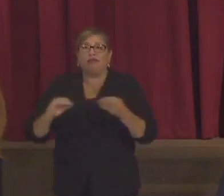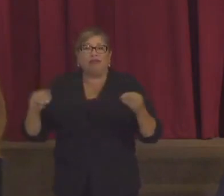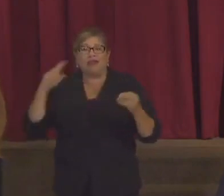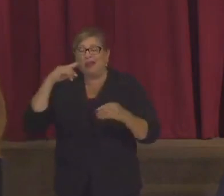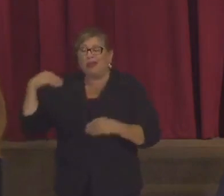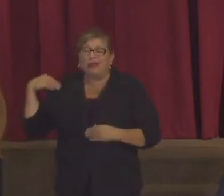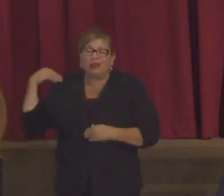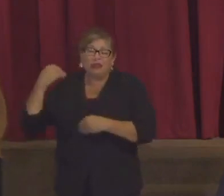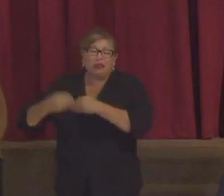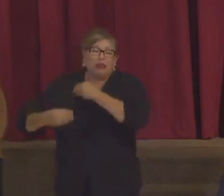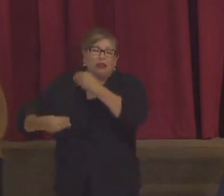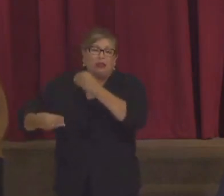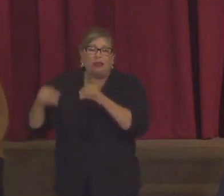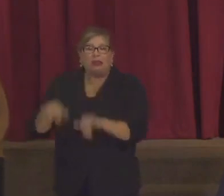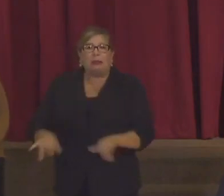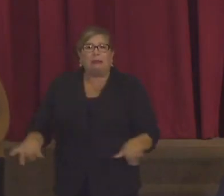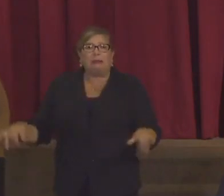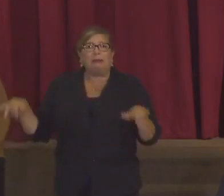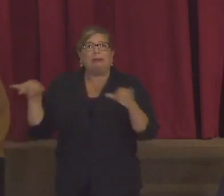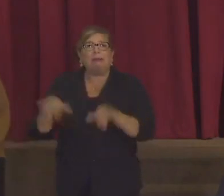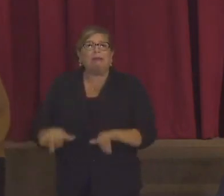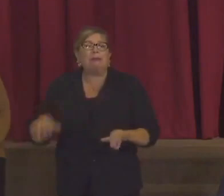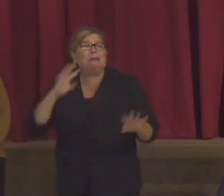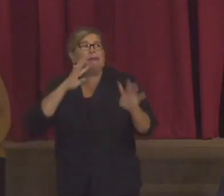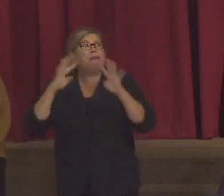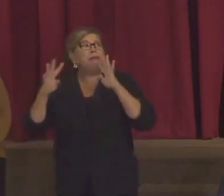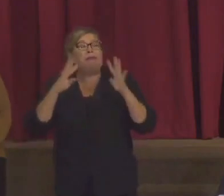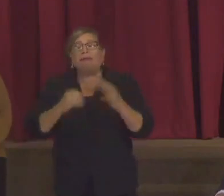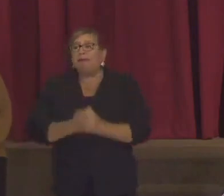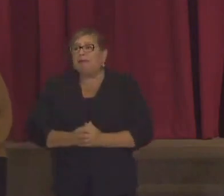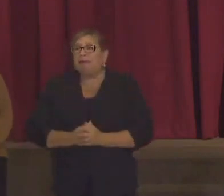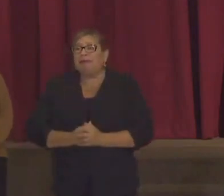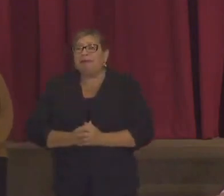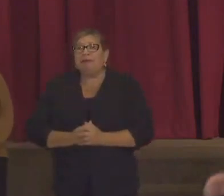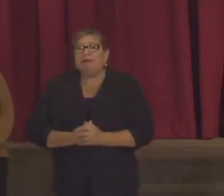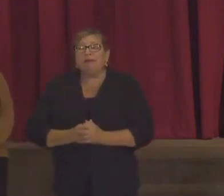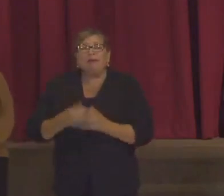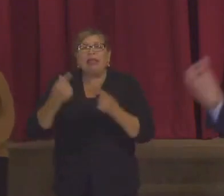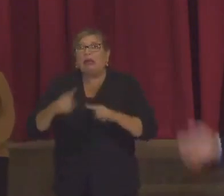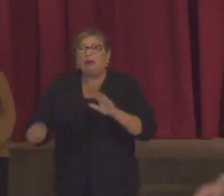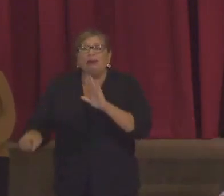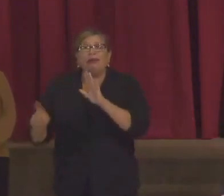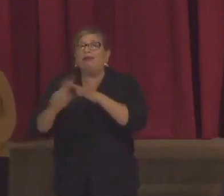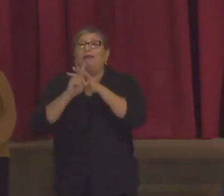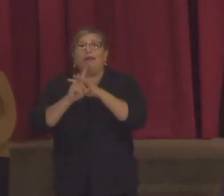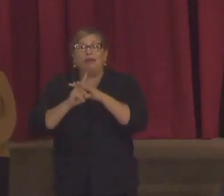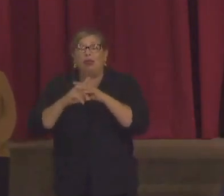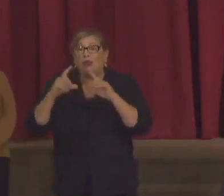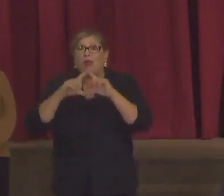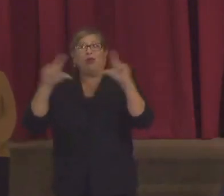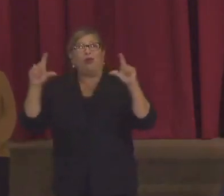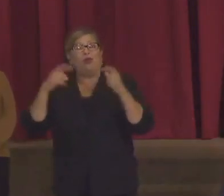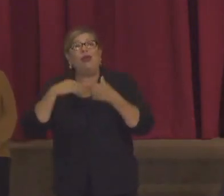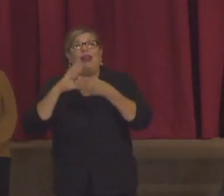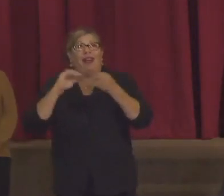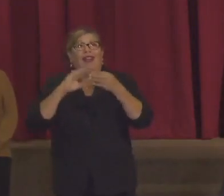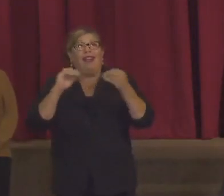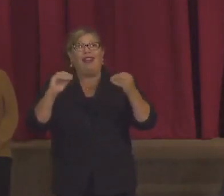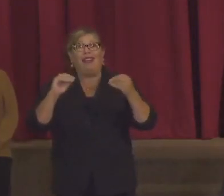Generations. Just the things move away and headlines, and we indulge on the margins, but we